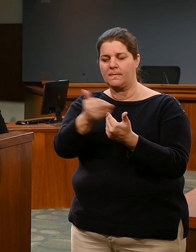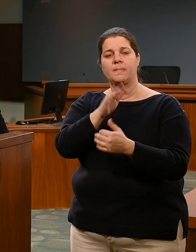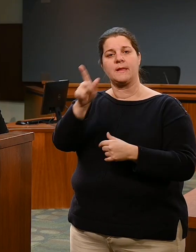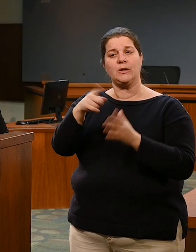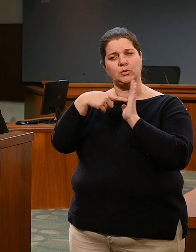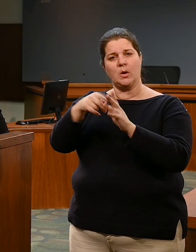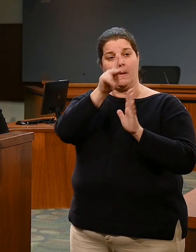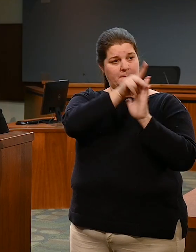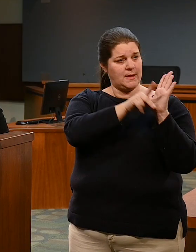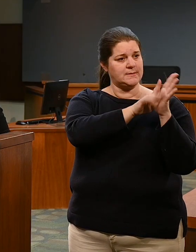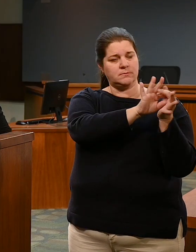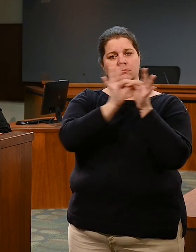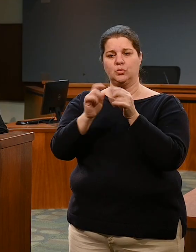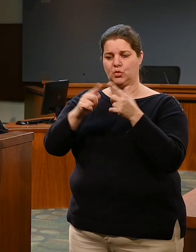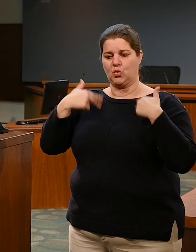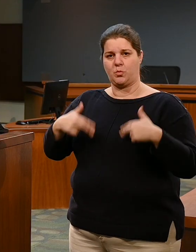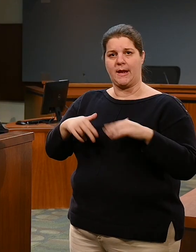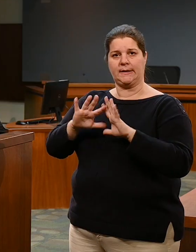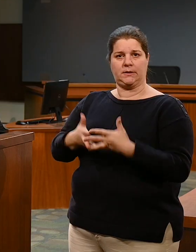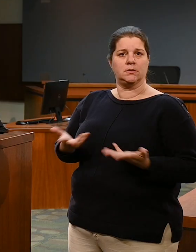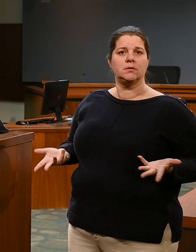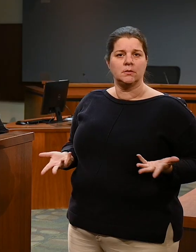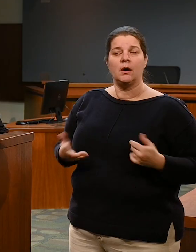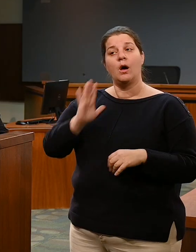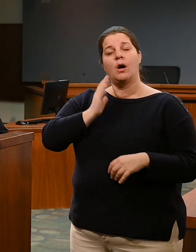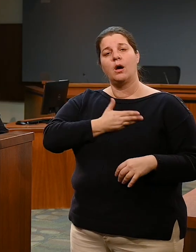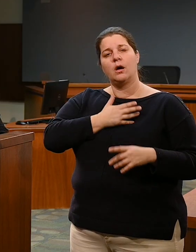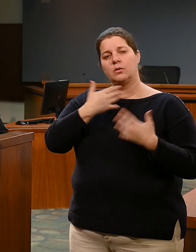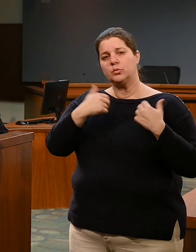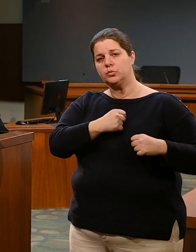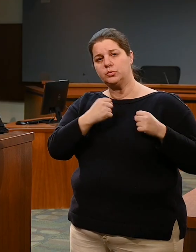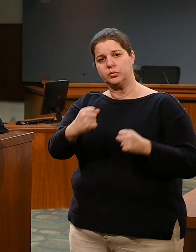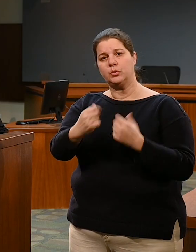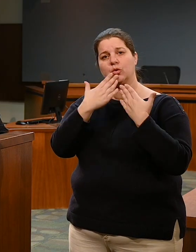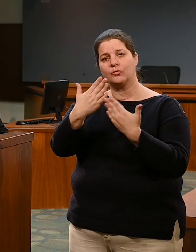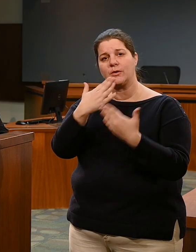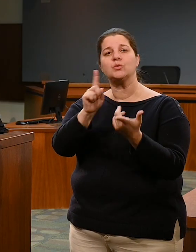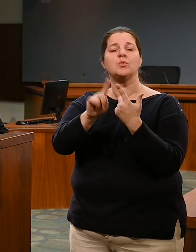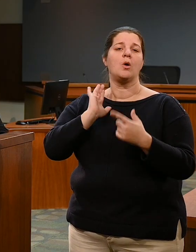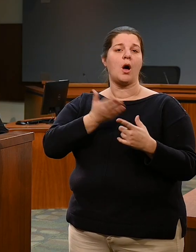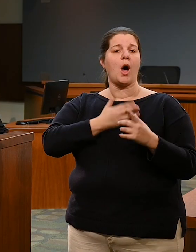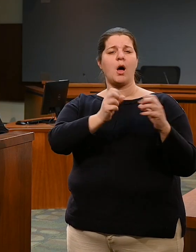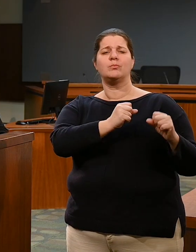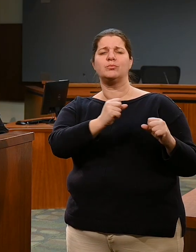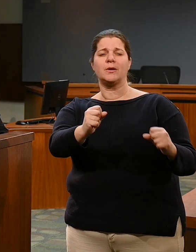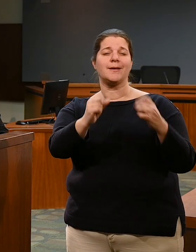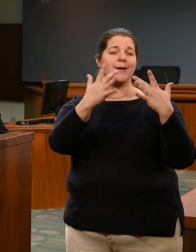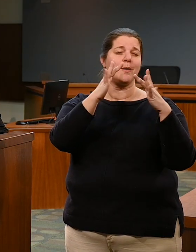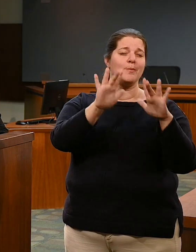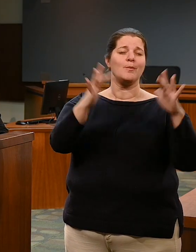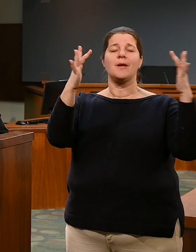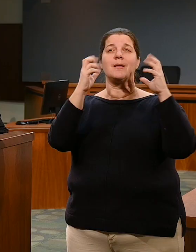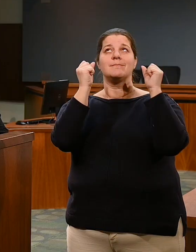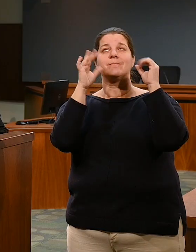in humanity. Most importantly, we must center our deepest gratitude on our brilliant, powerful young people. Many